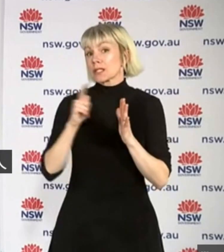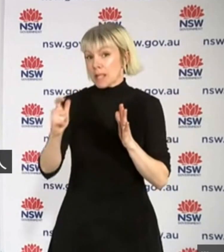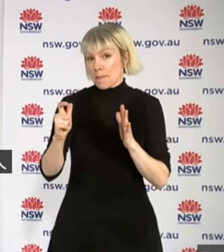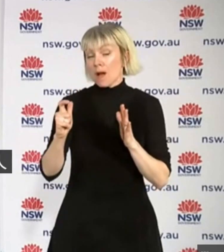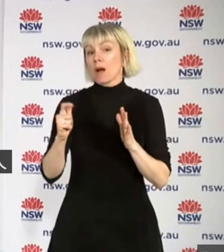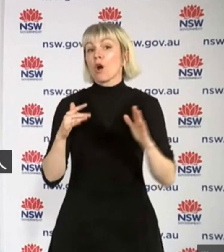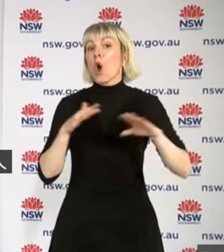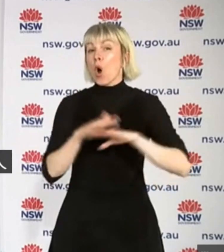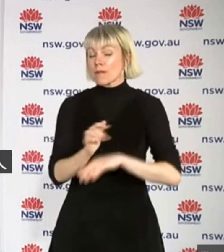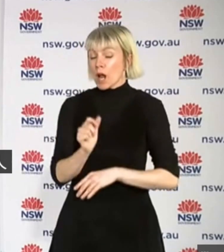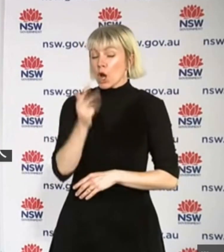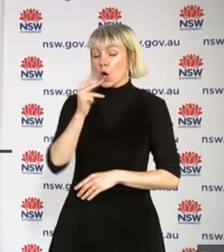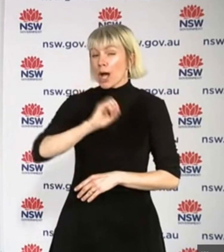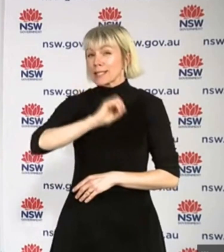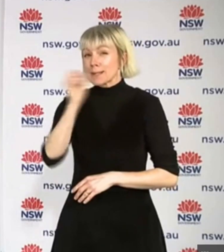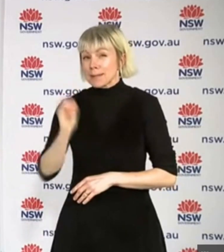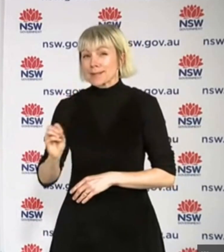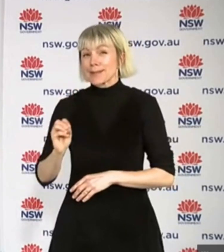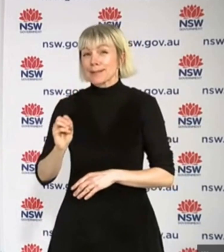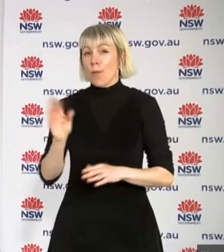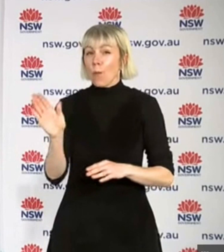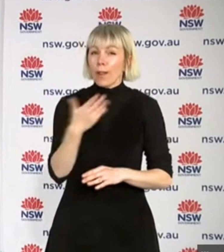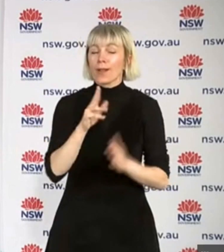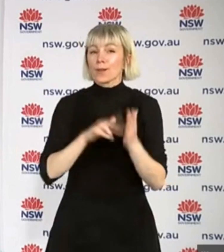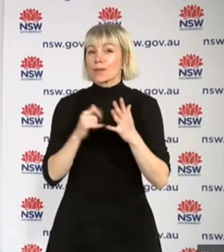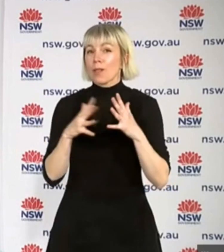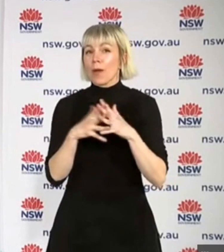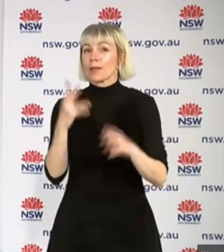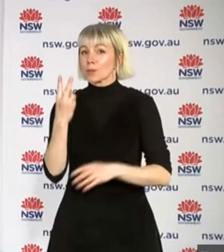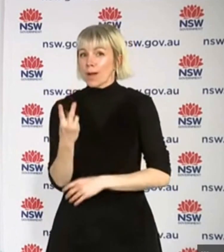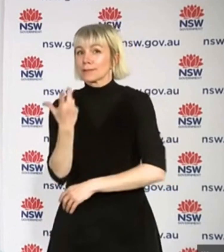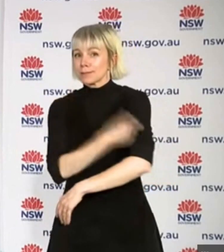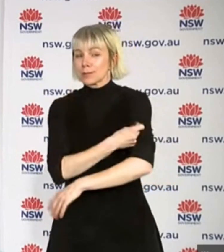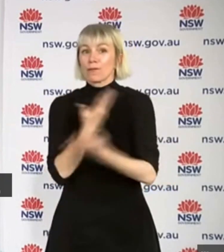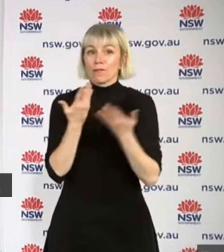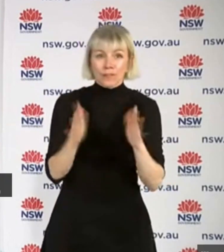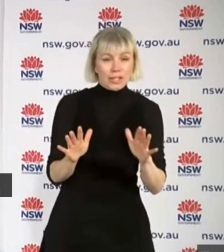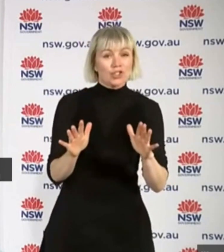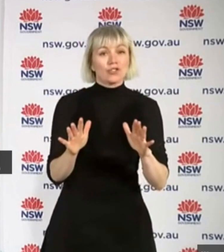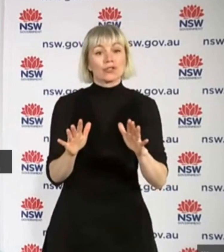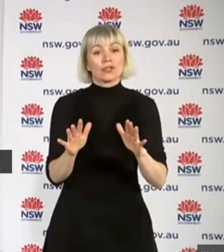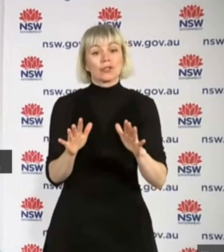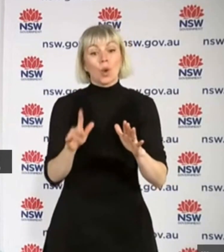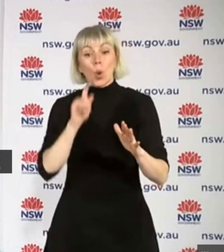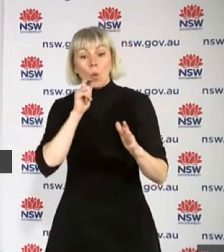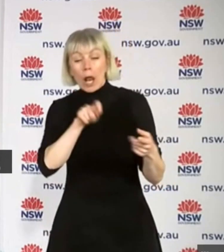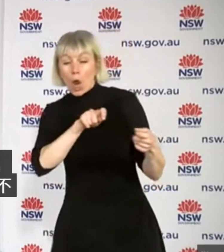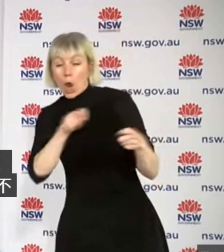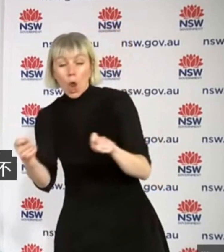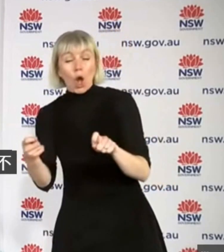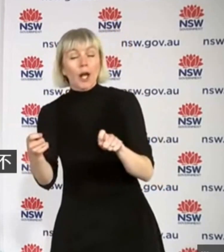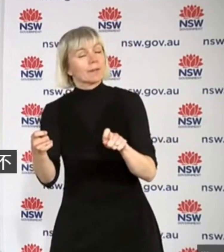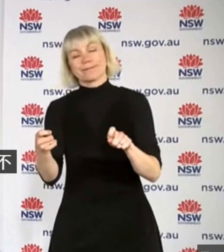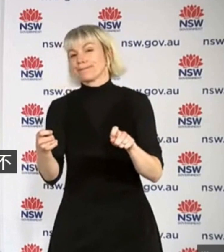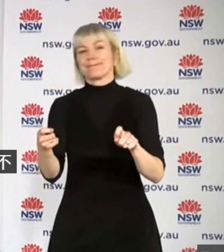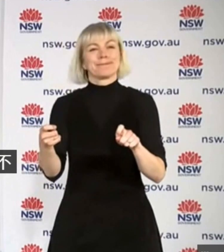fully vaccinated, the chances of having any of those strict measures are very, very unlikely. But I will never say no. You never know